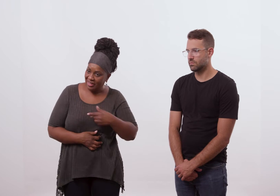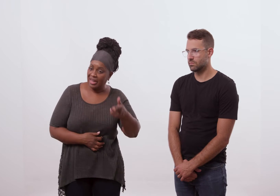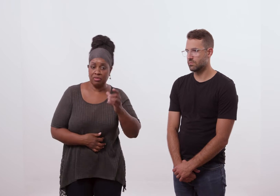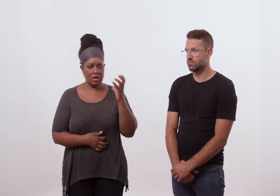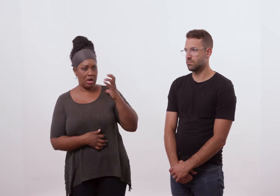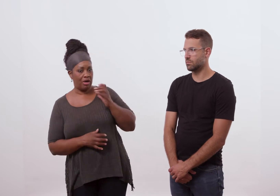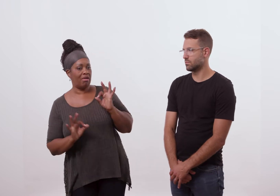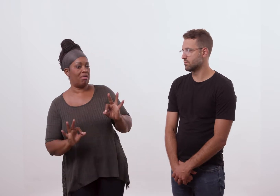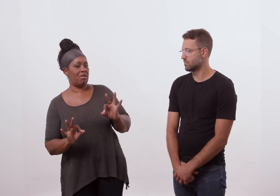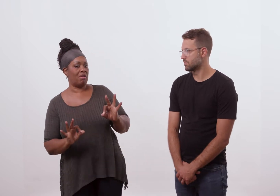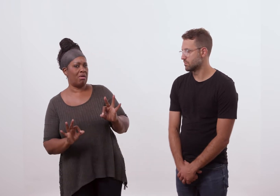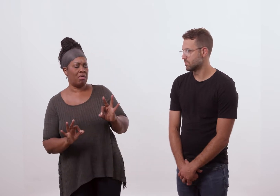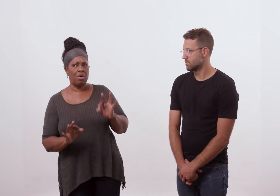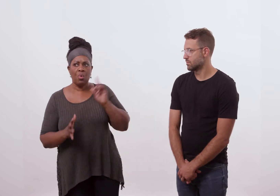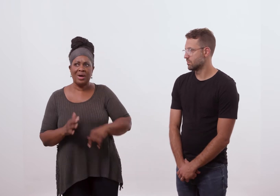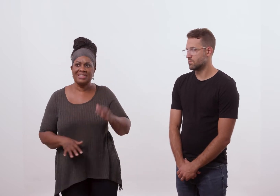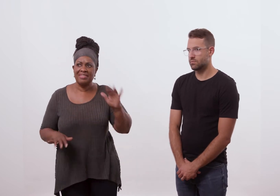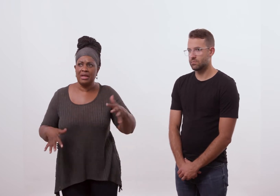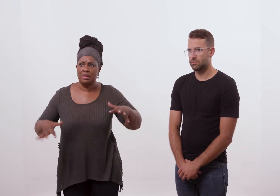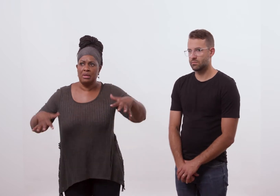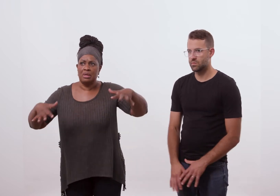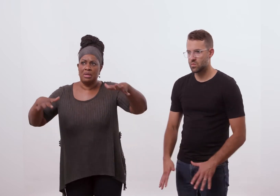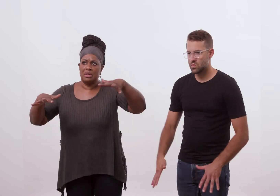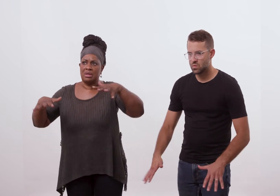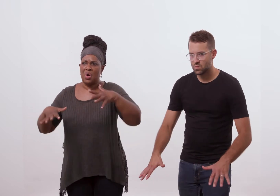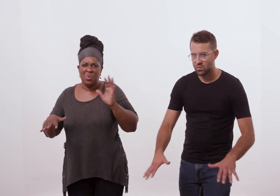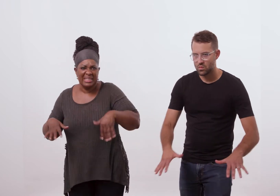is... What's that? Smoking Mountain.